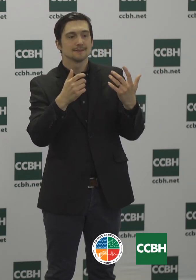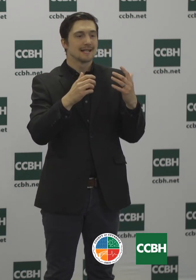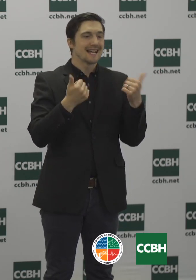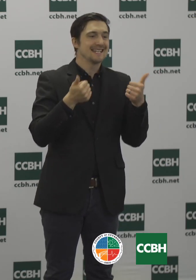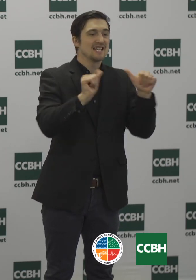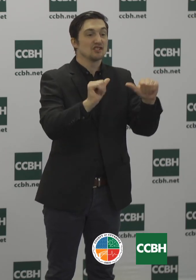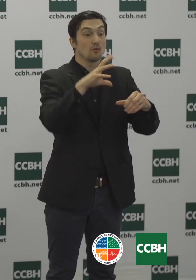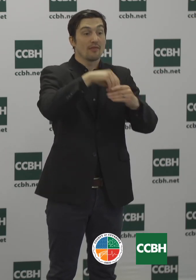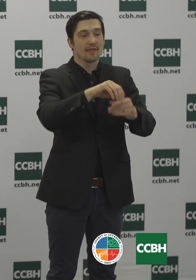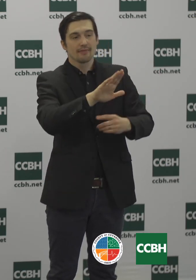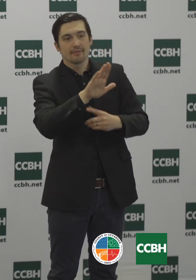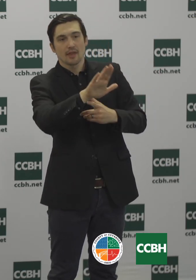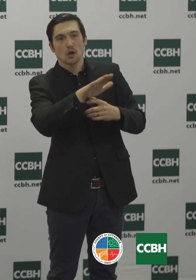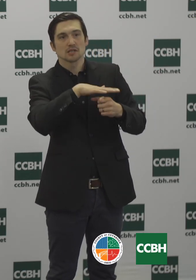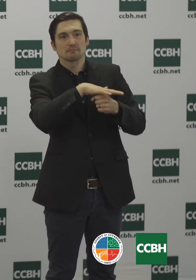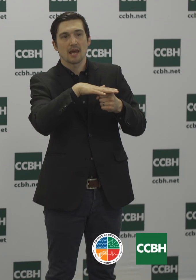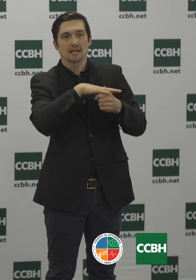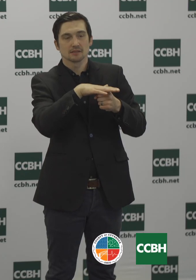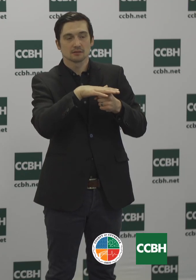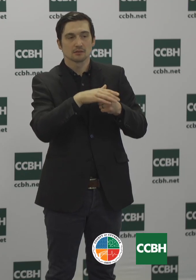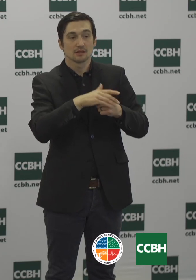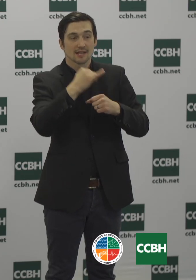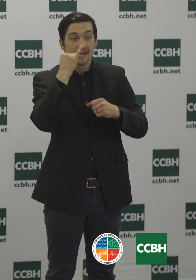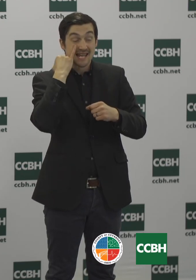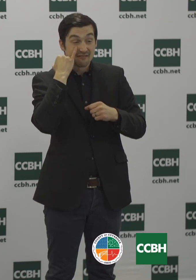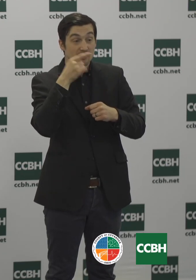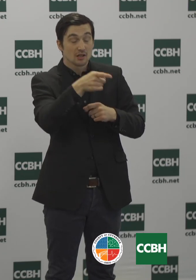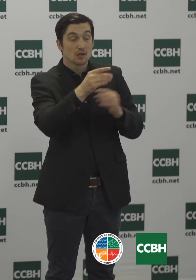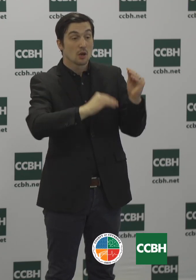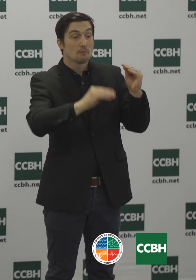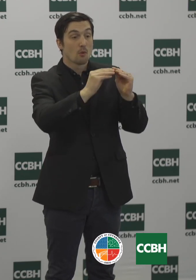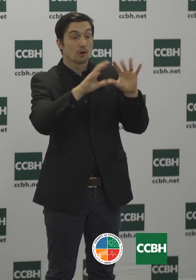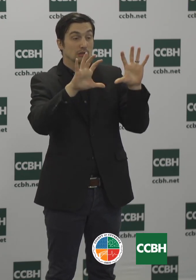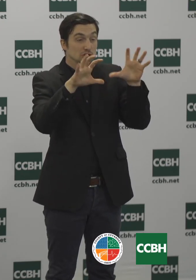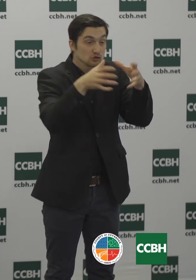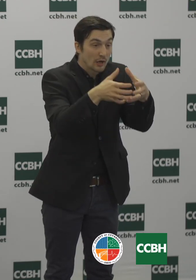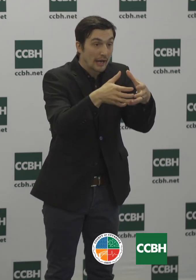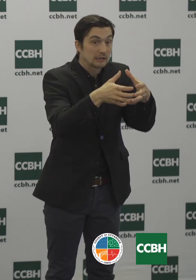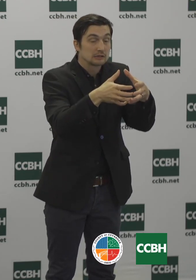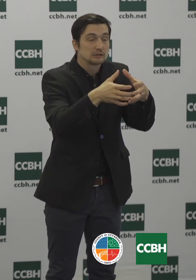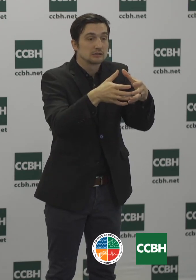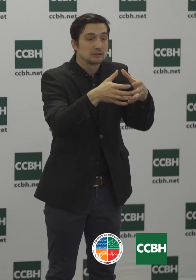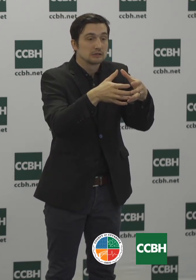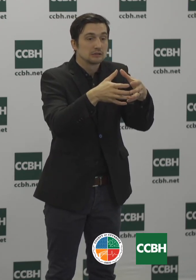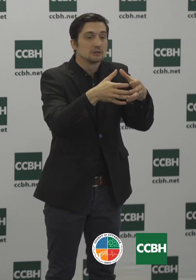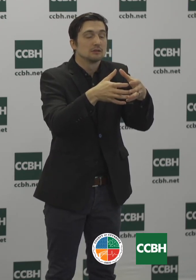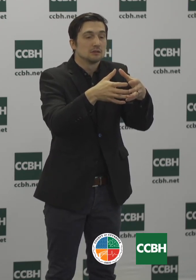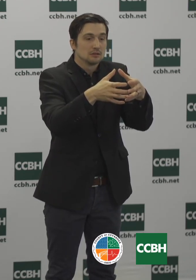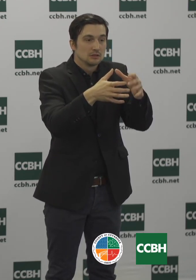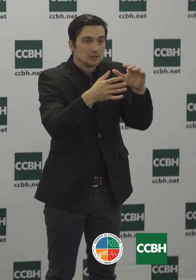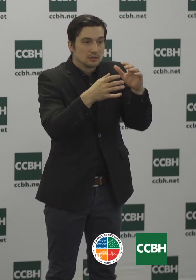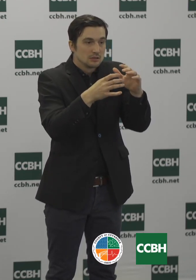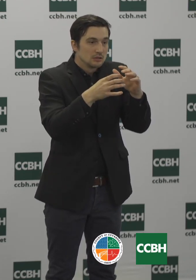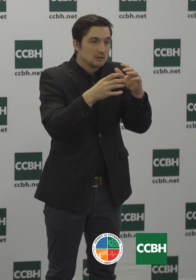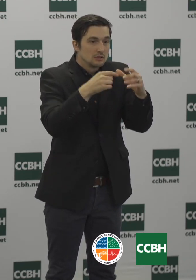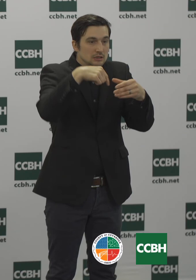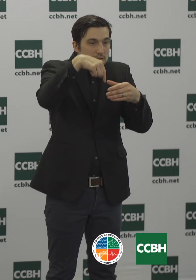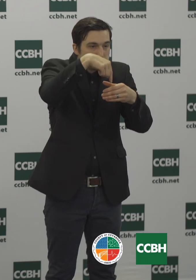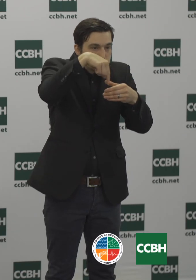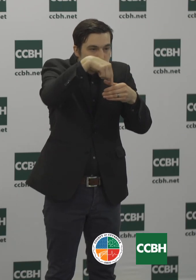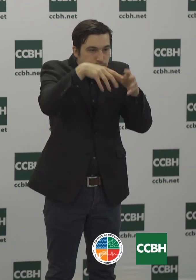The more constrained the space is, the more there are very